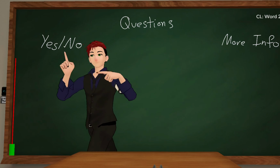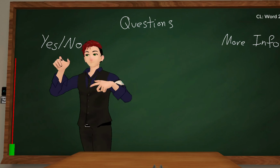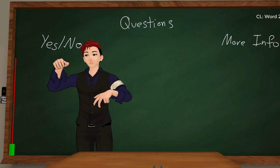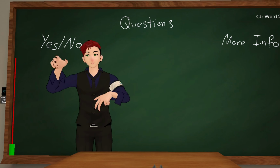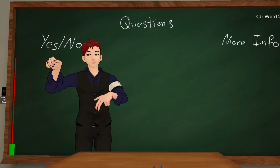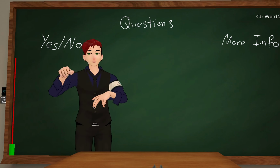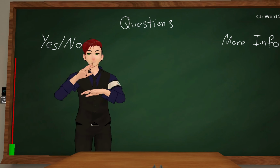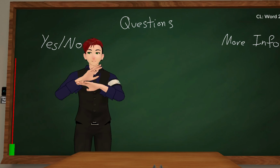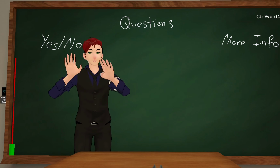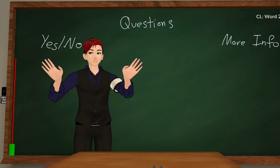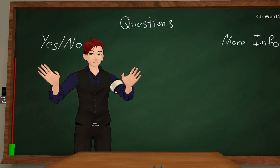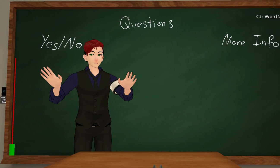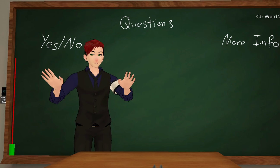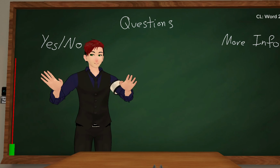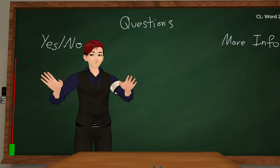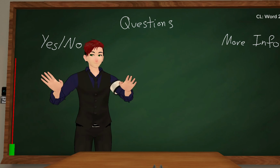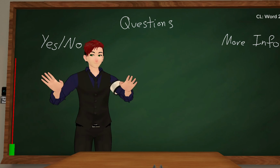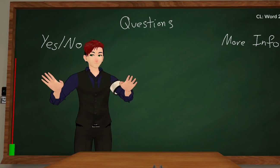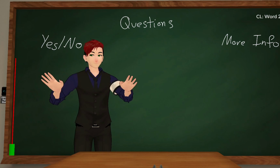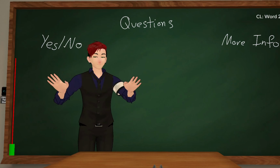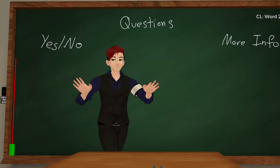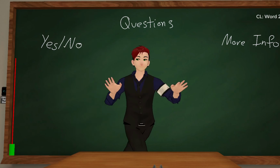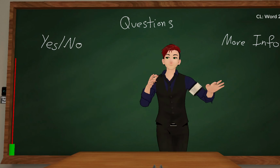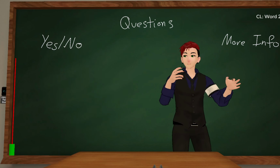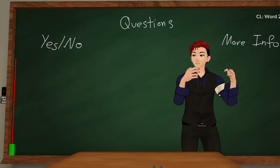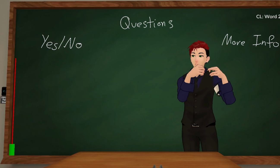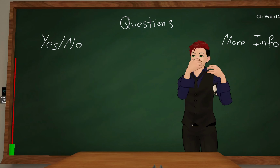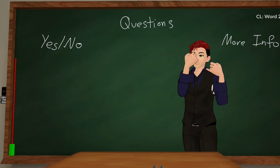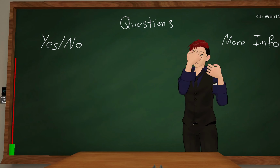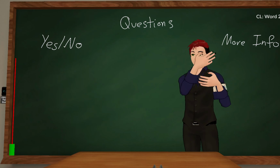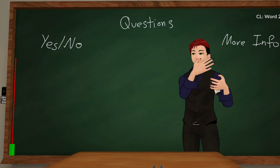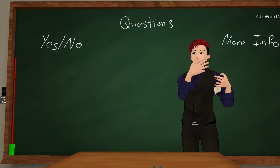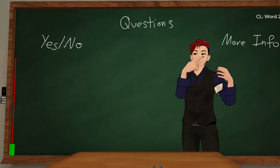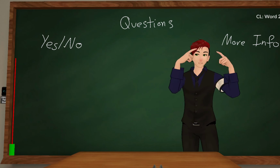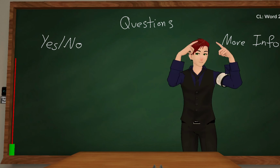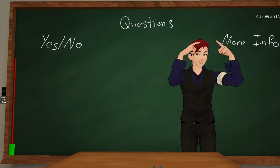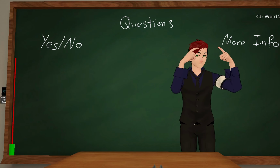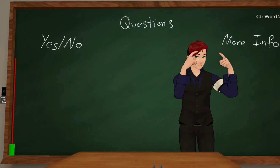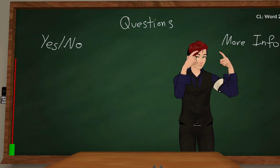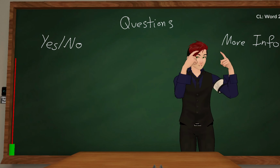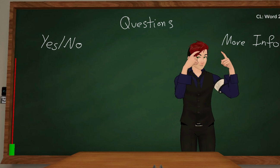I want yes, no answer. That's it. If I want more information, I'm going to have eyebrows down.